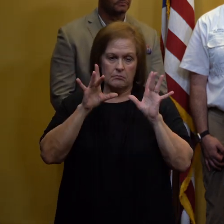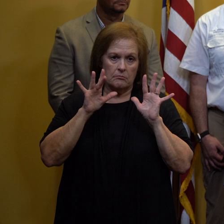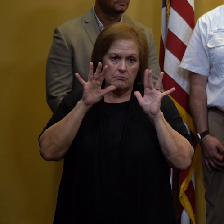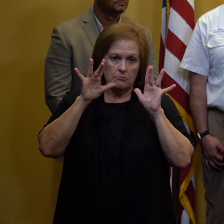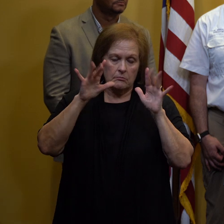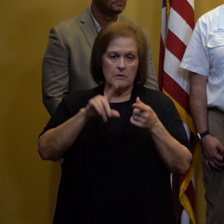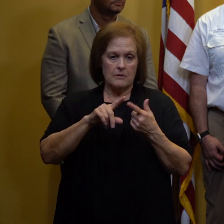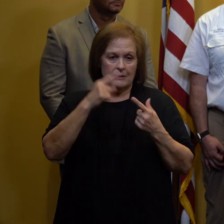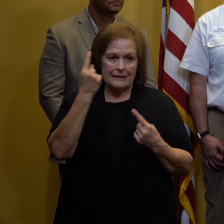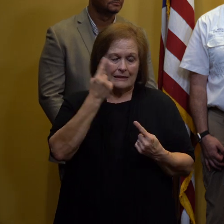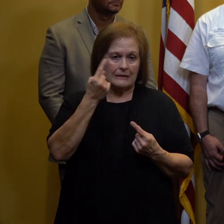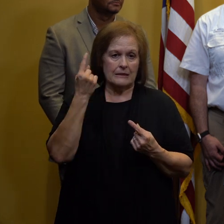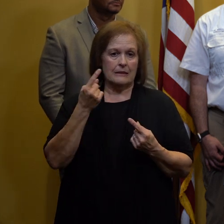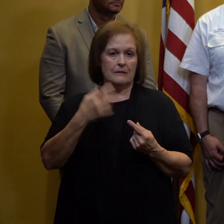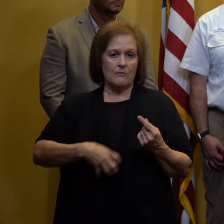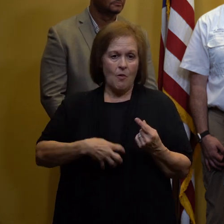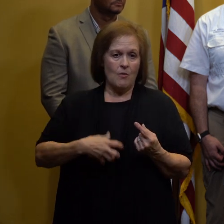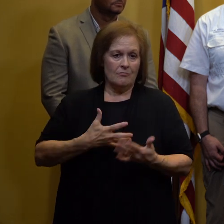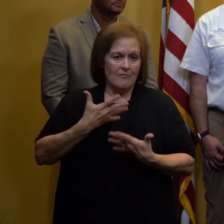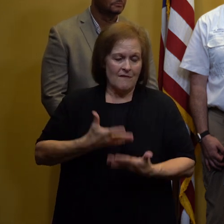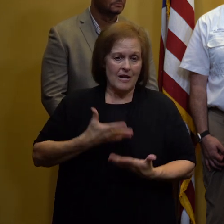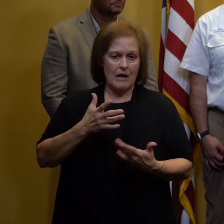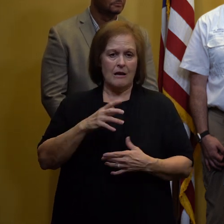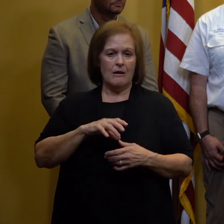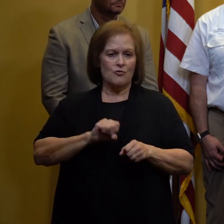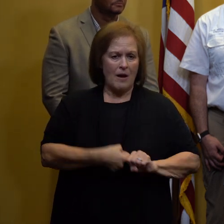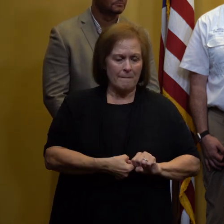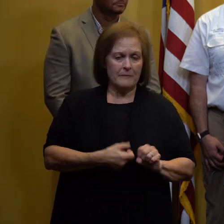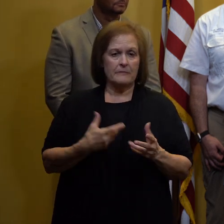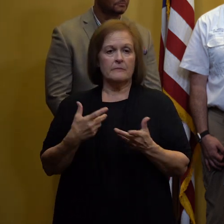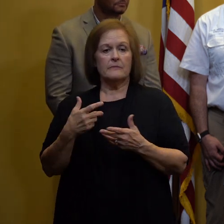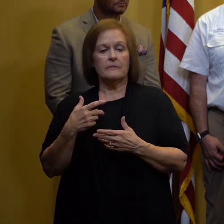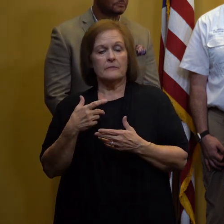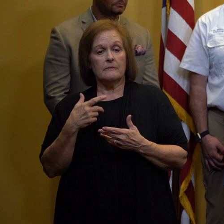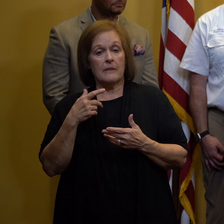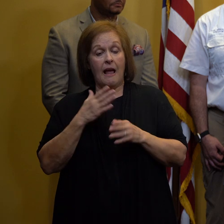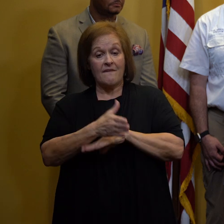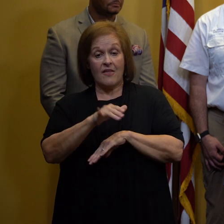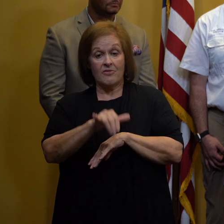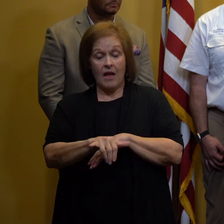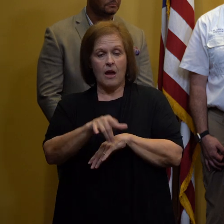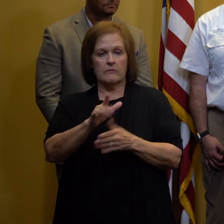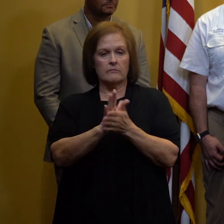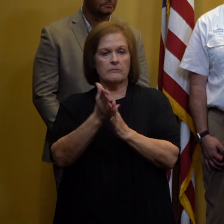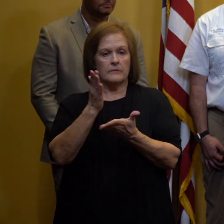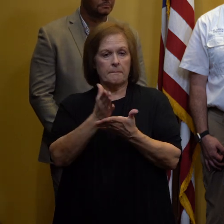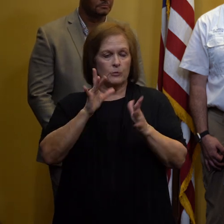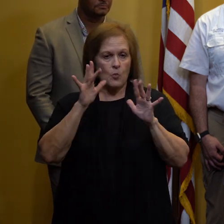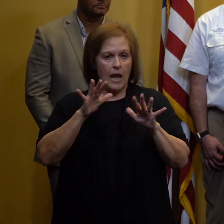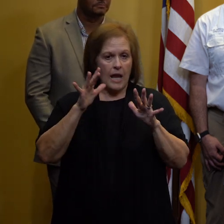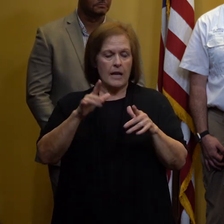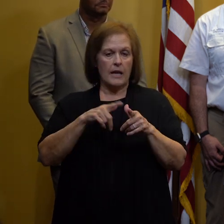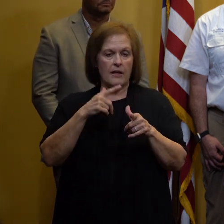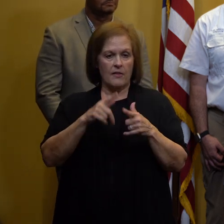and dizzy, nausea, vomiting, muscle cramps. As symptoms progress, you may stop sweating, become more confused or lose consciousness,